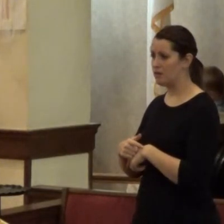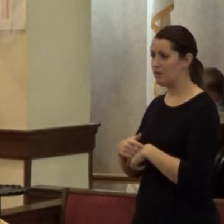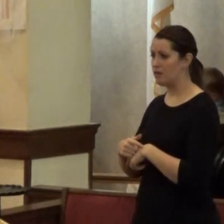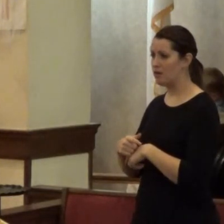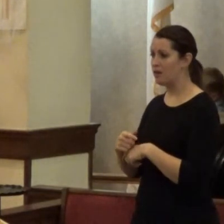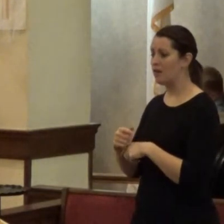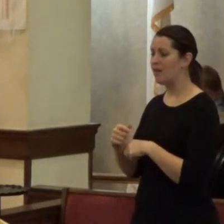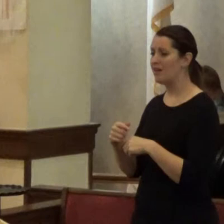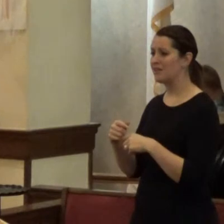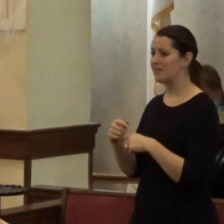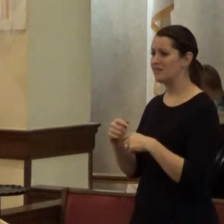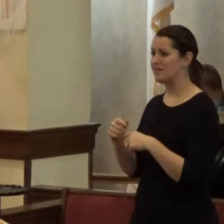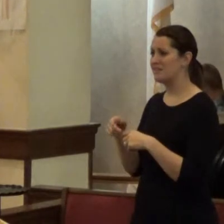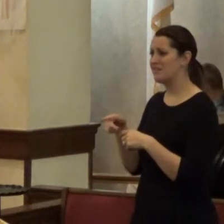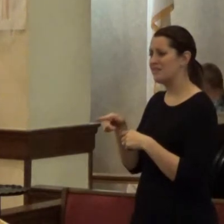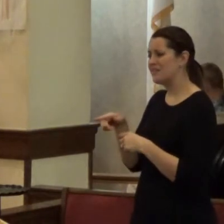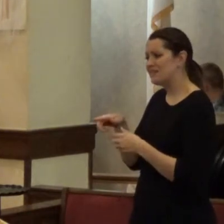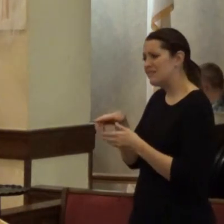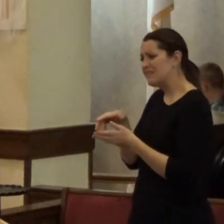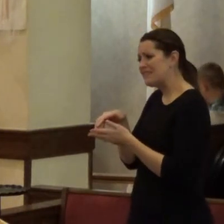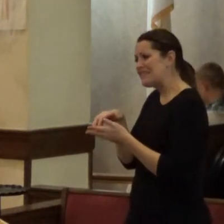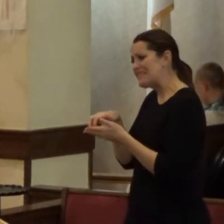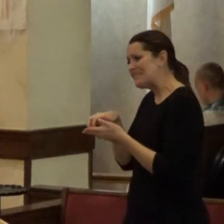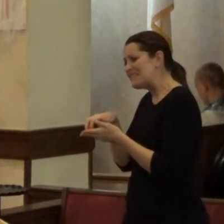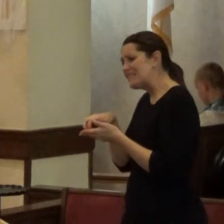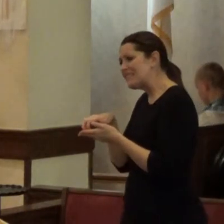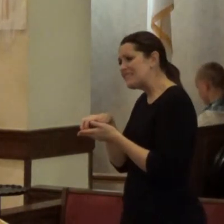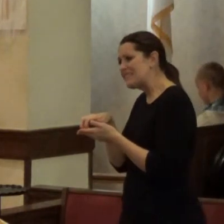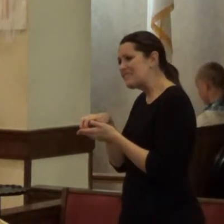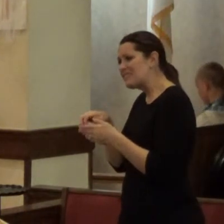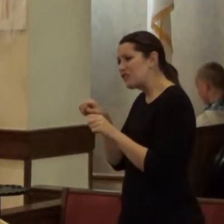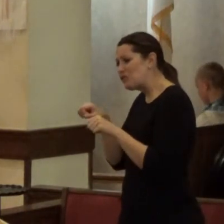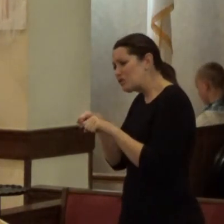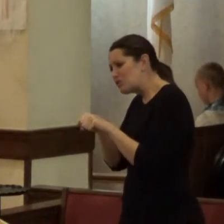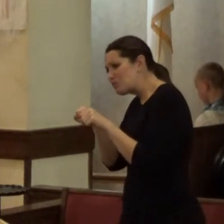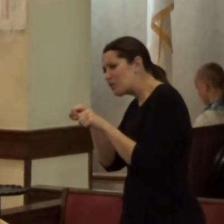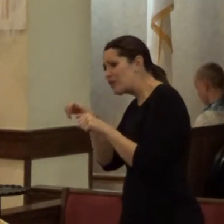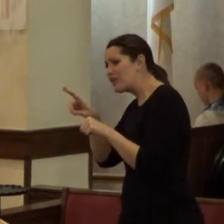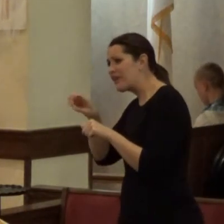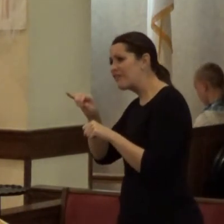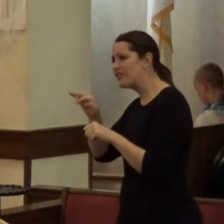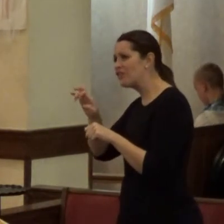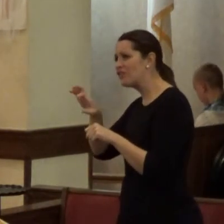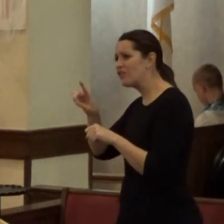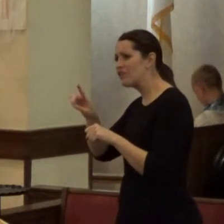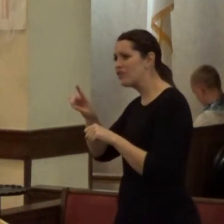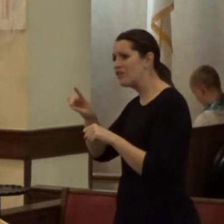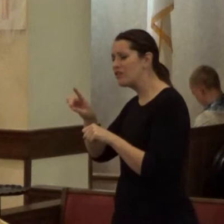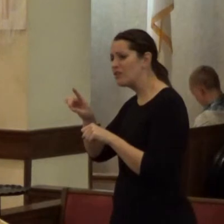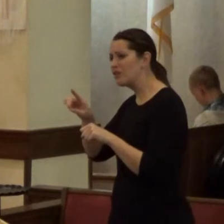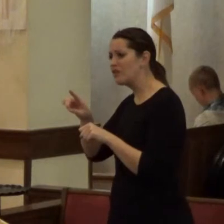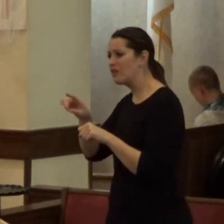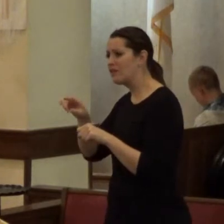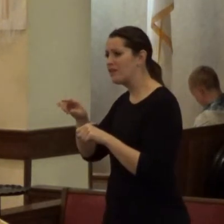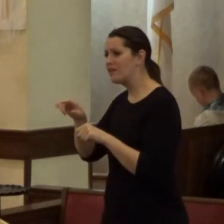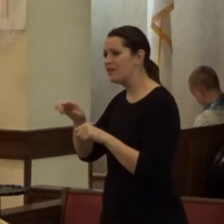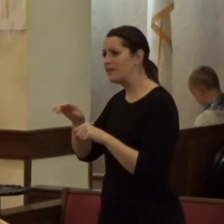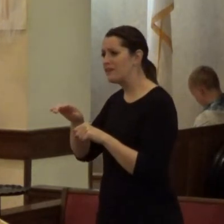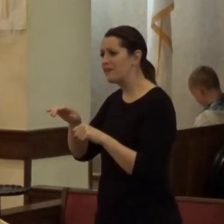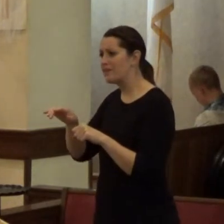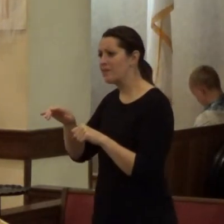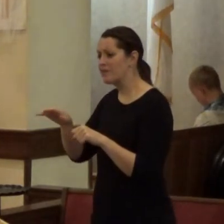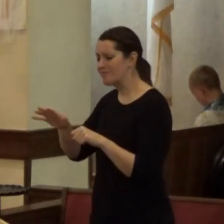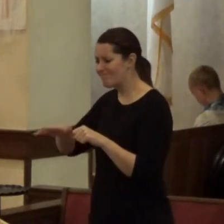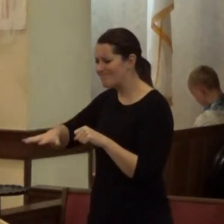see, it's a fragile vineyard. This is a very fragile vineyard in which we live. It